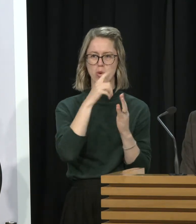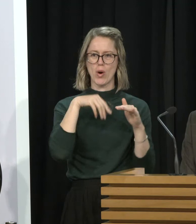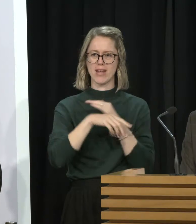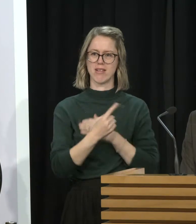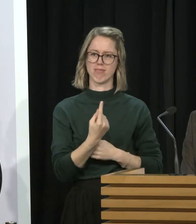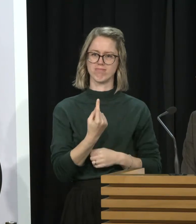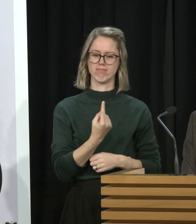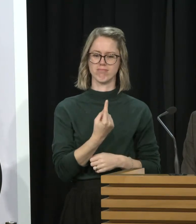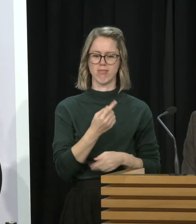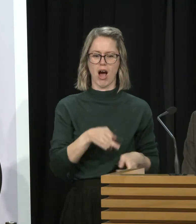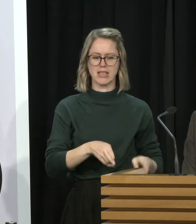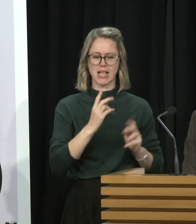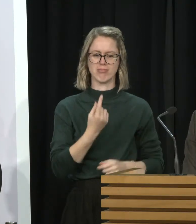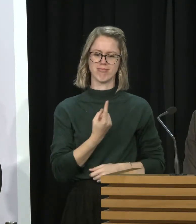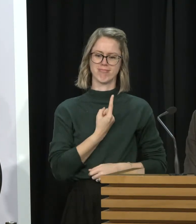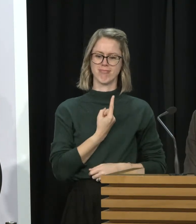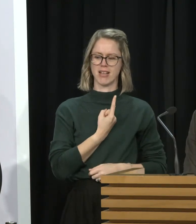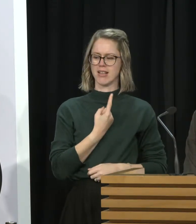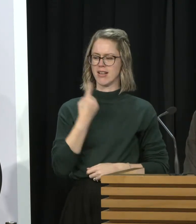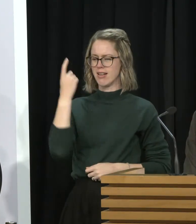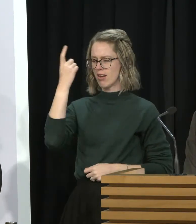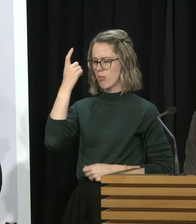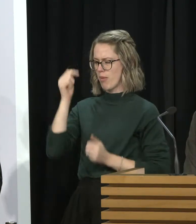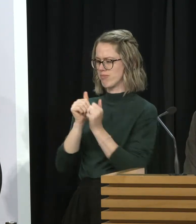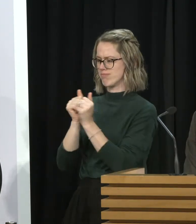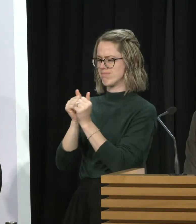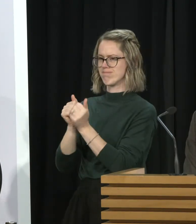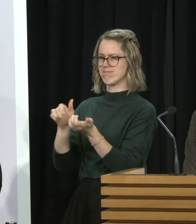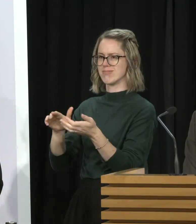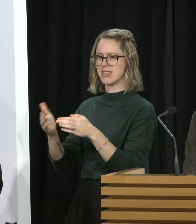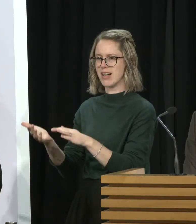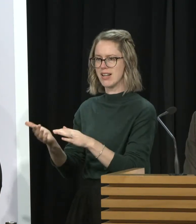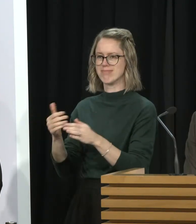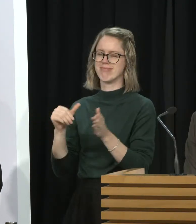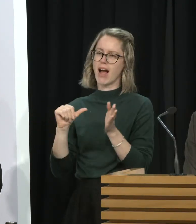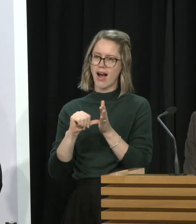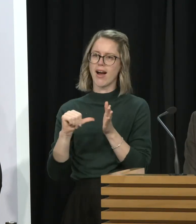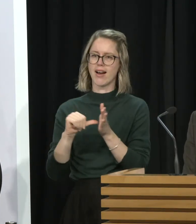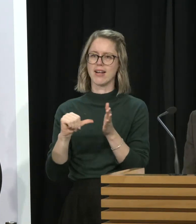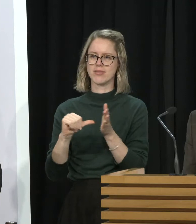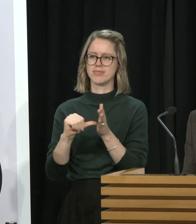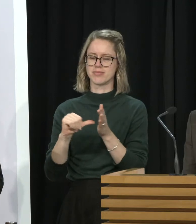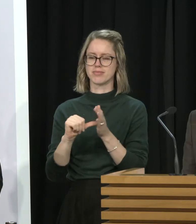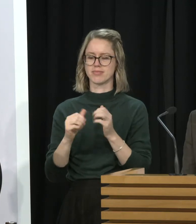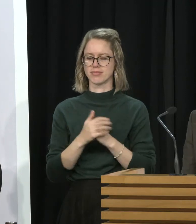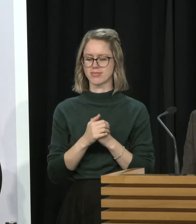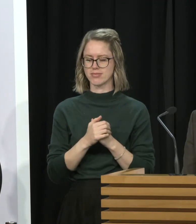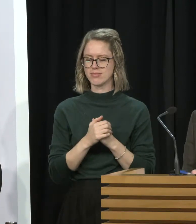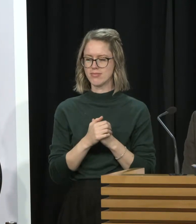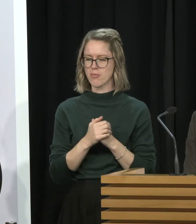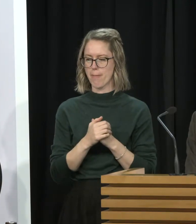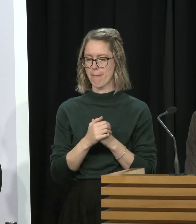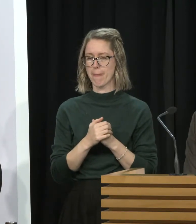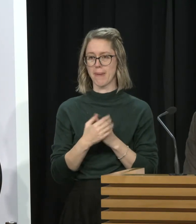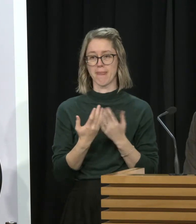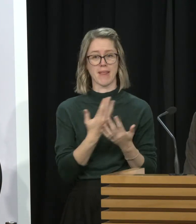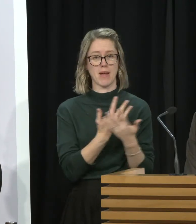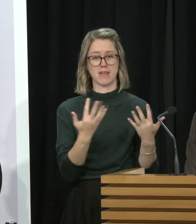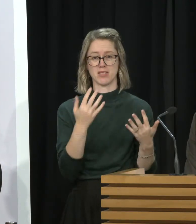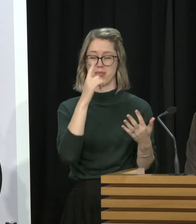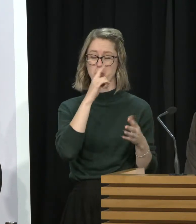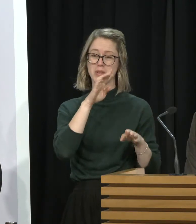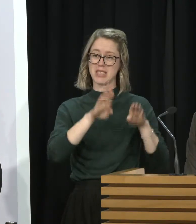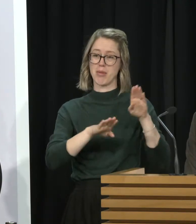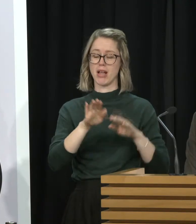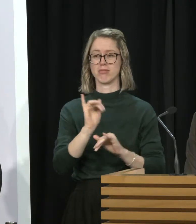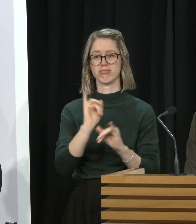in MIQ for that period, whilst they're also coming to terms with what has happened. They are not the only people that find themselves in these